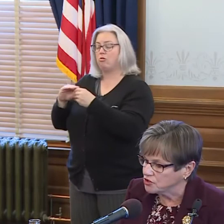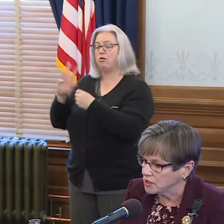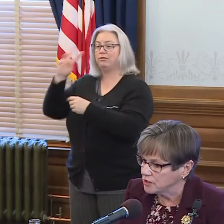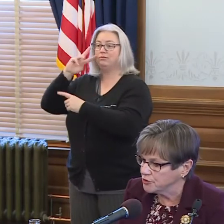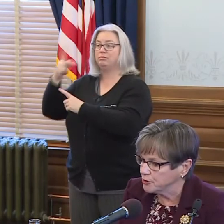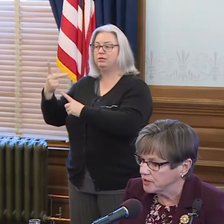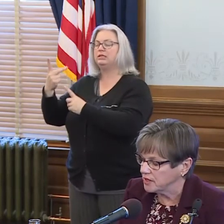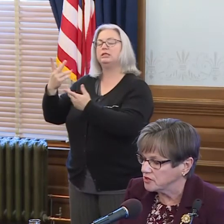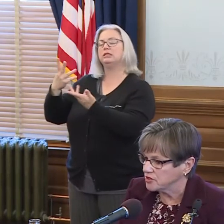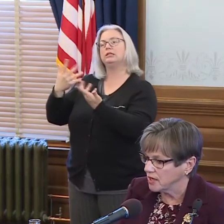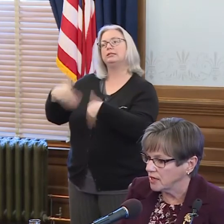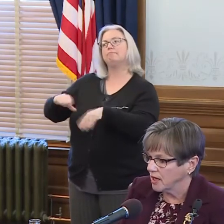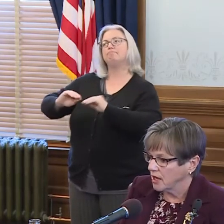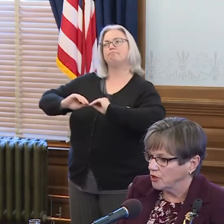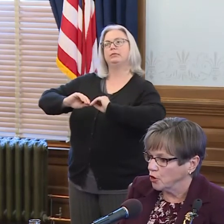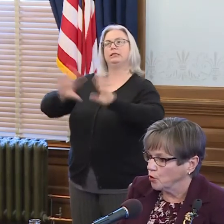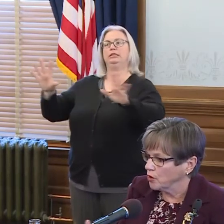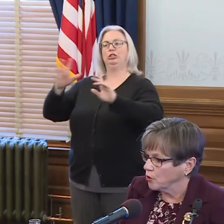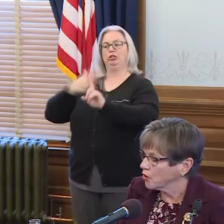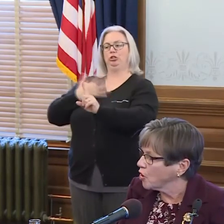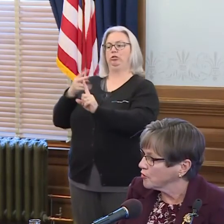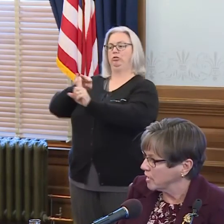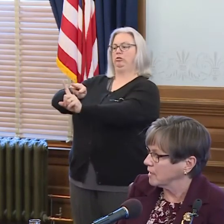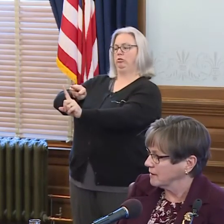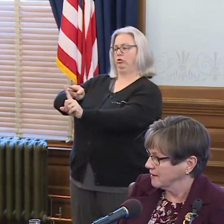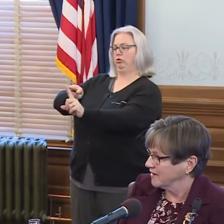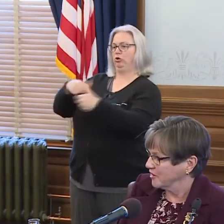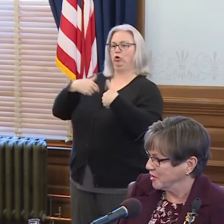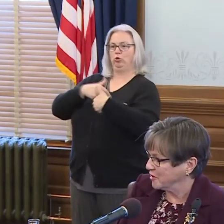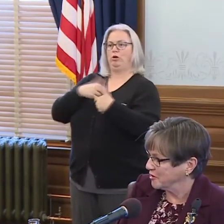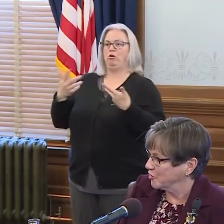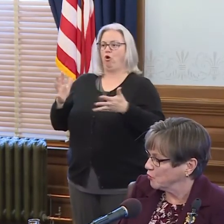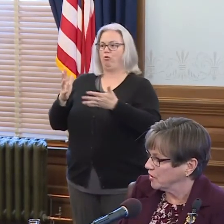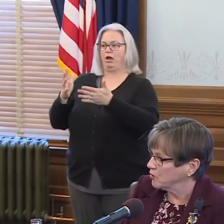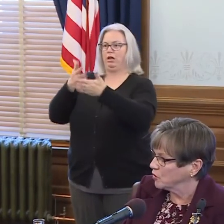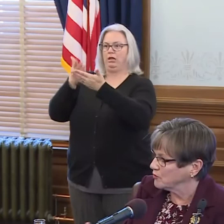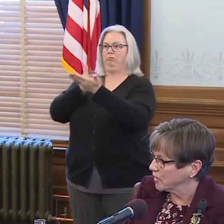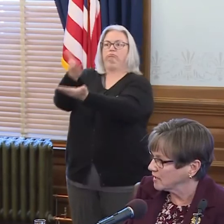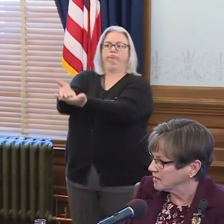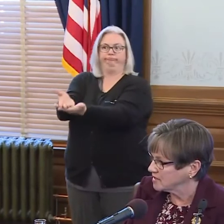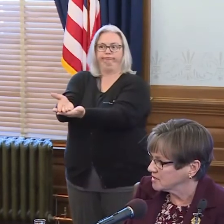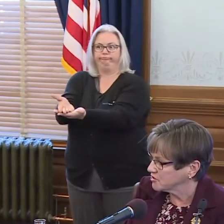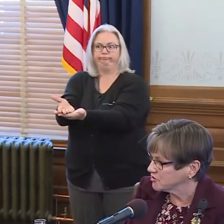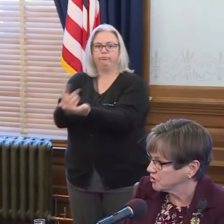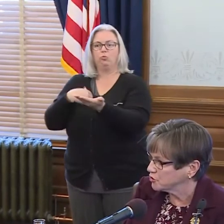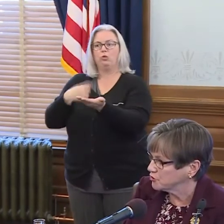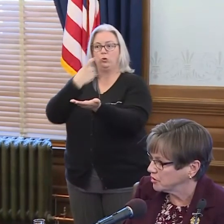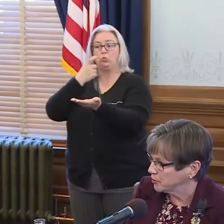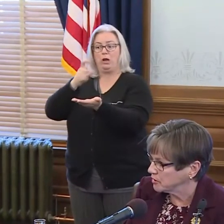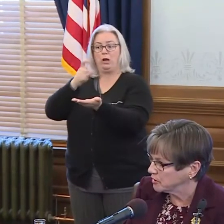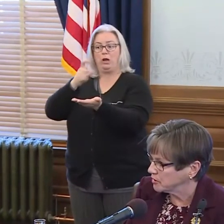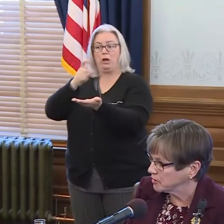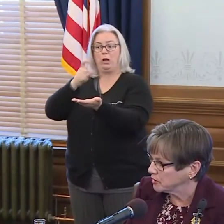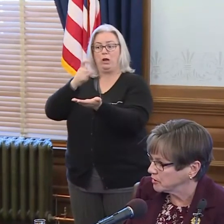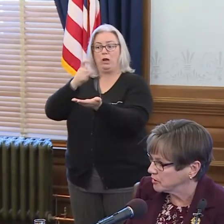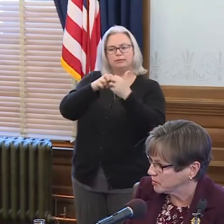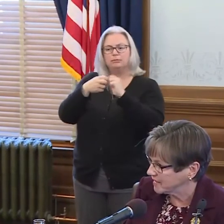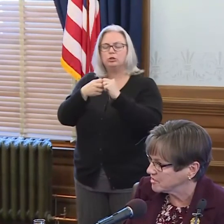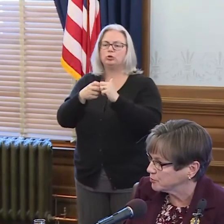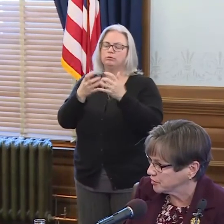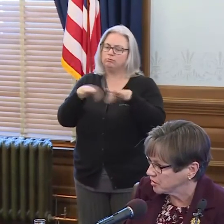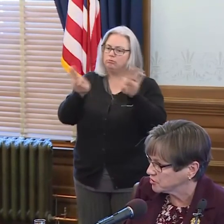What was clear to me is that, we're already there. We recognize this as an issue, the ability to keep